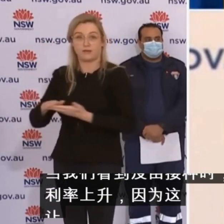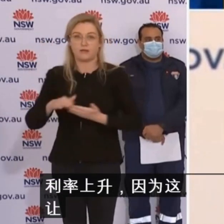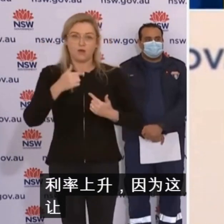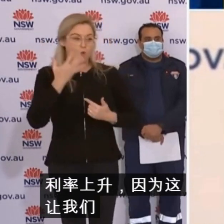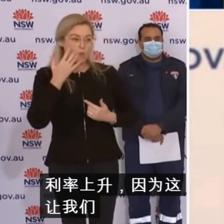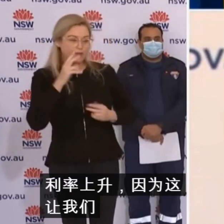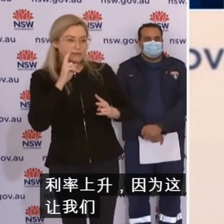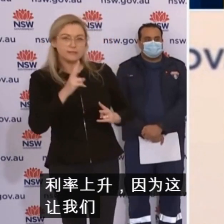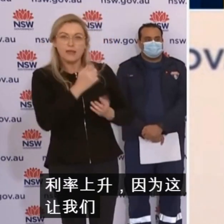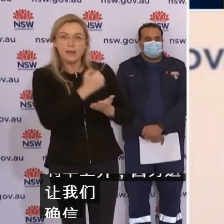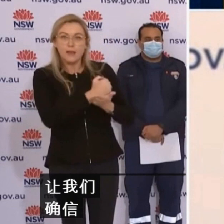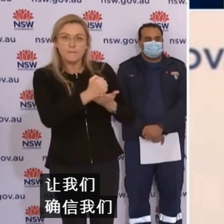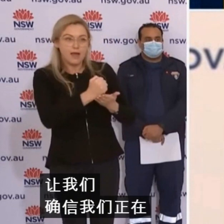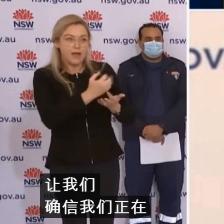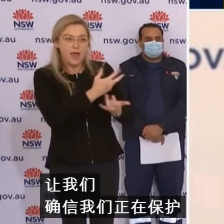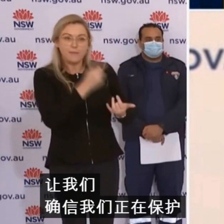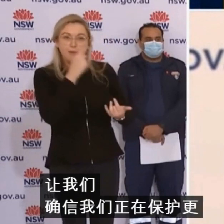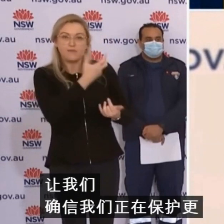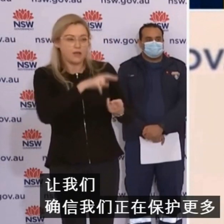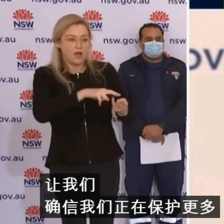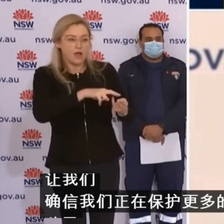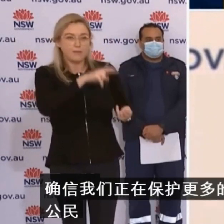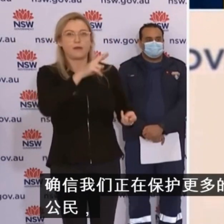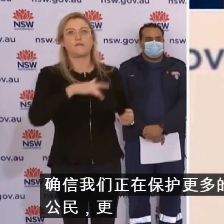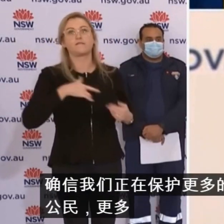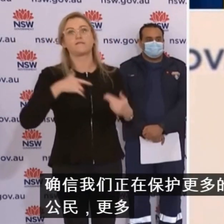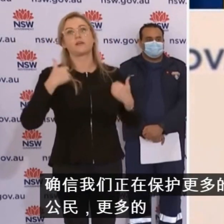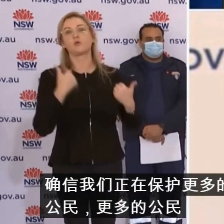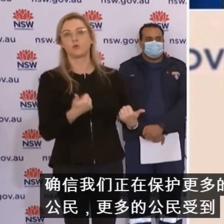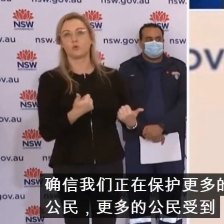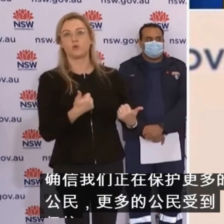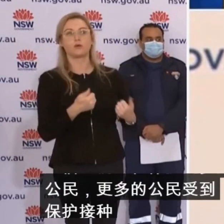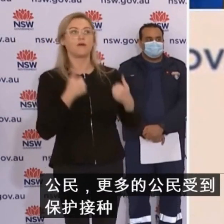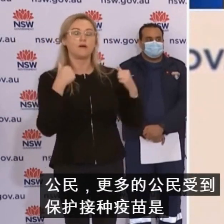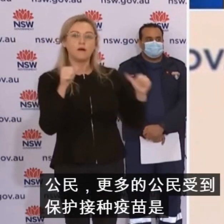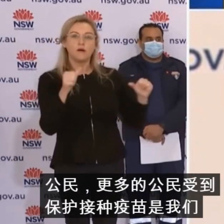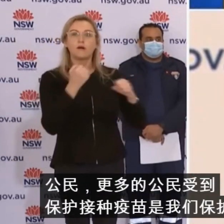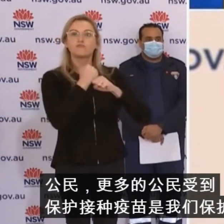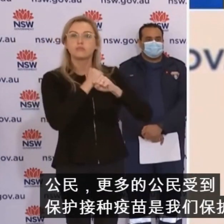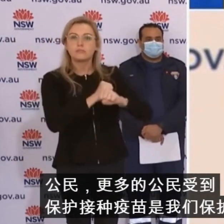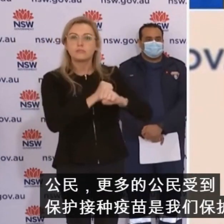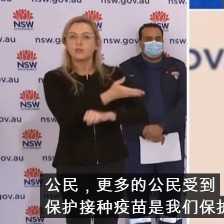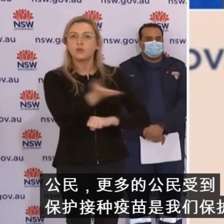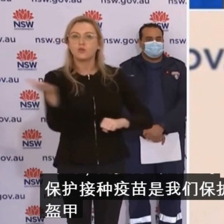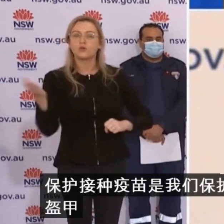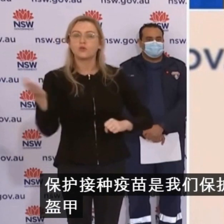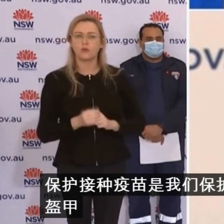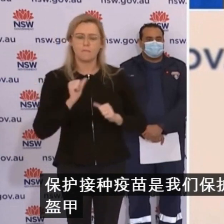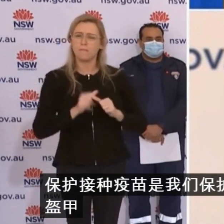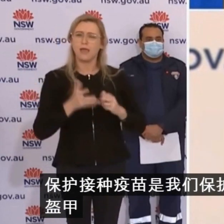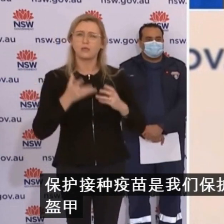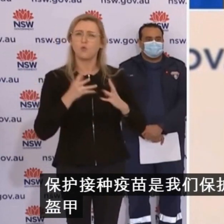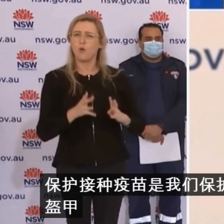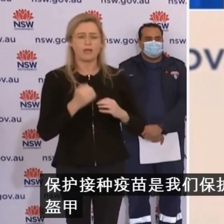because that gives us heart that we are protecting more of our citizens are being protected. The vaccination is the best armour we